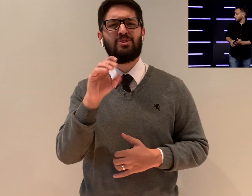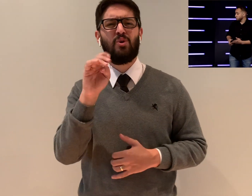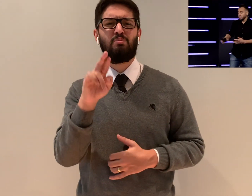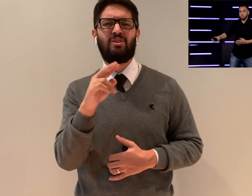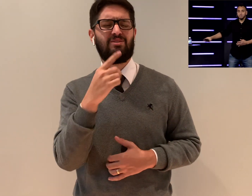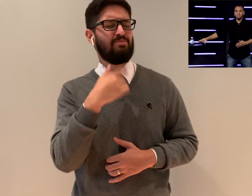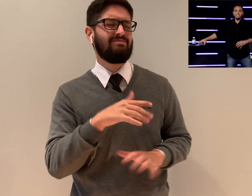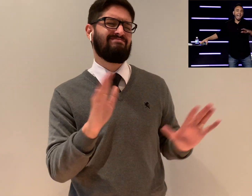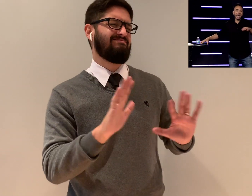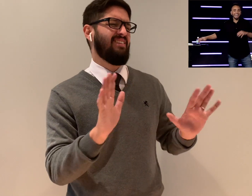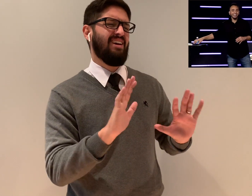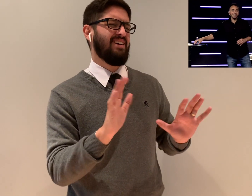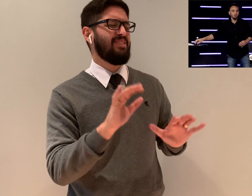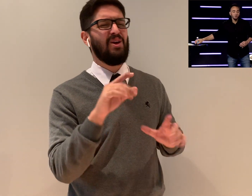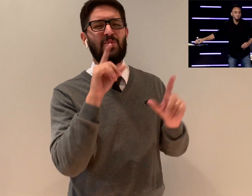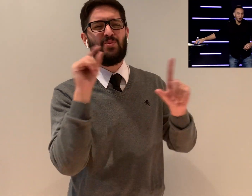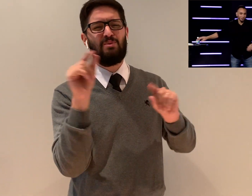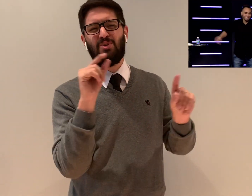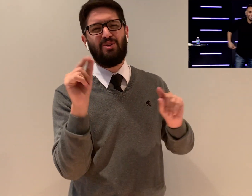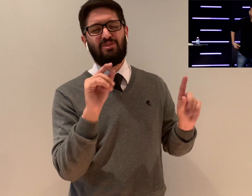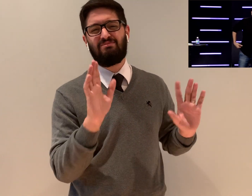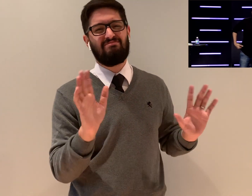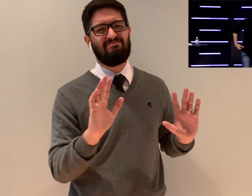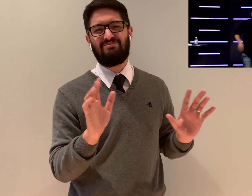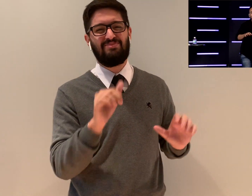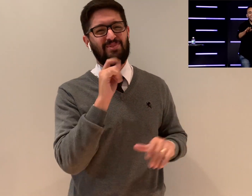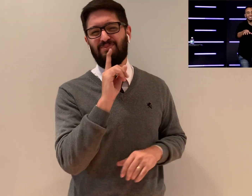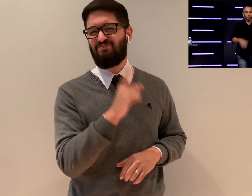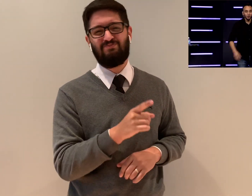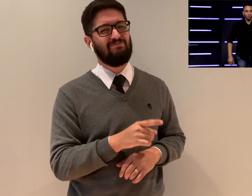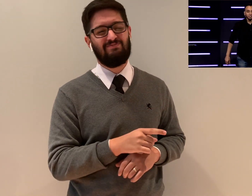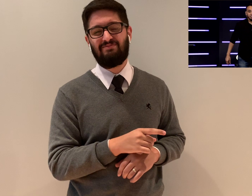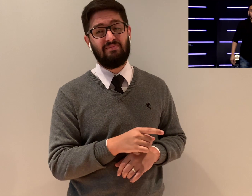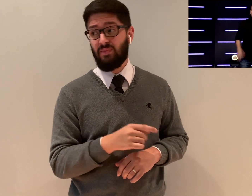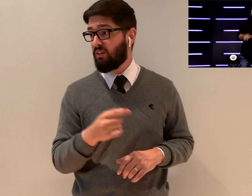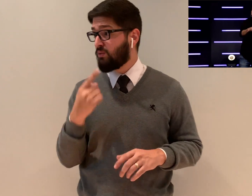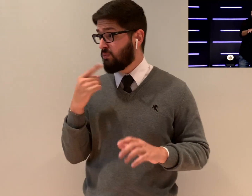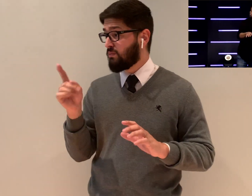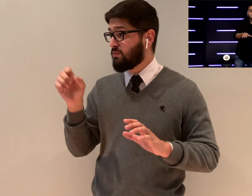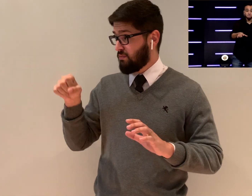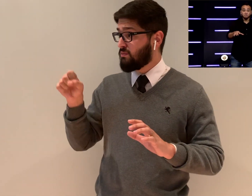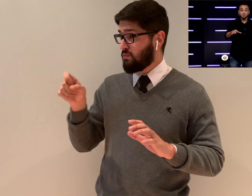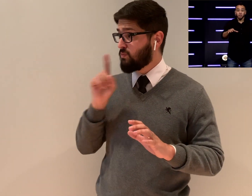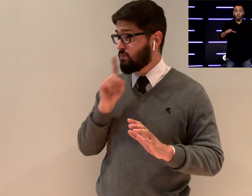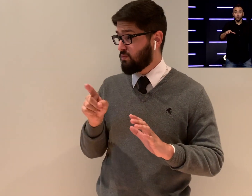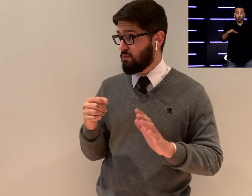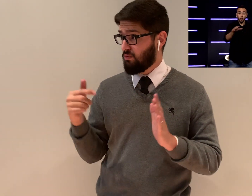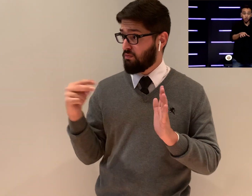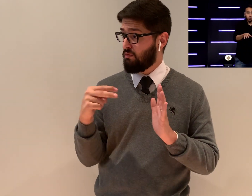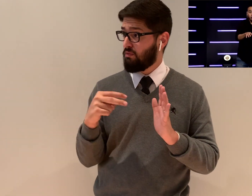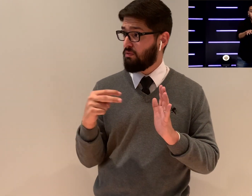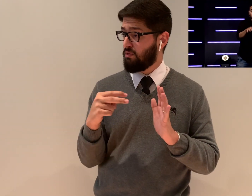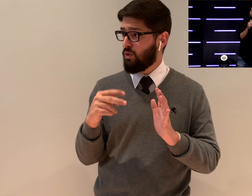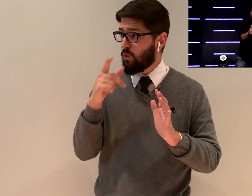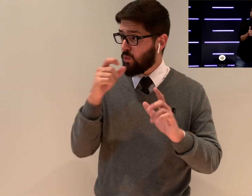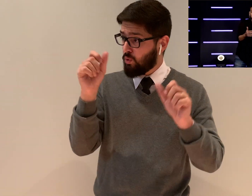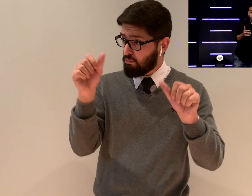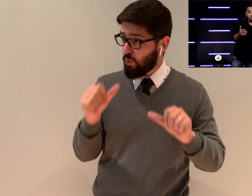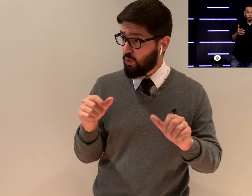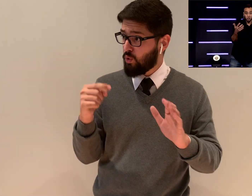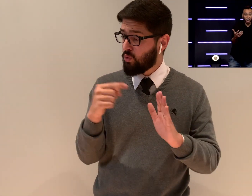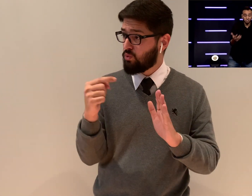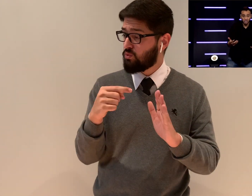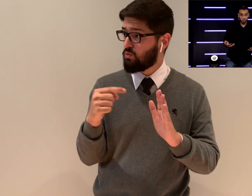Omar tells me, nah, that's a rumor. That's not true. And I said, yeah. Look who